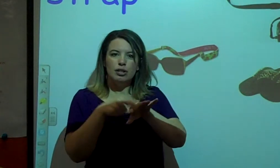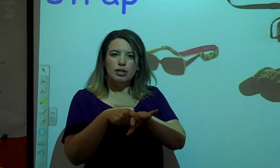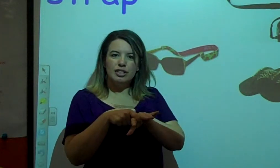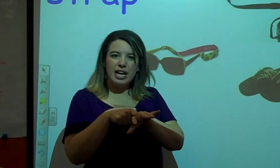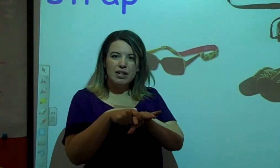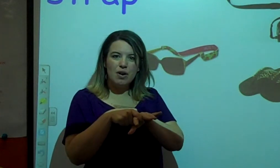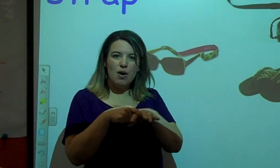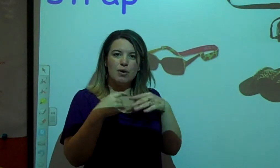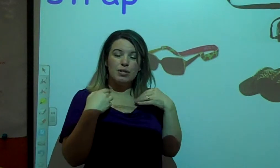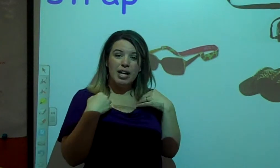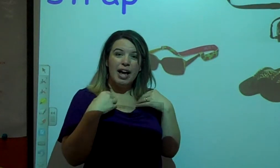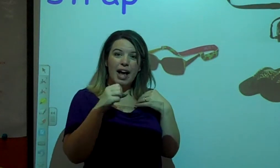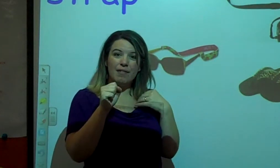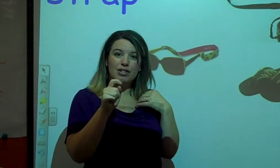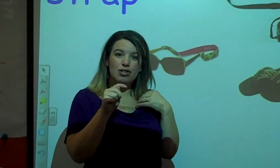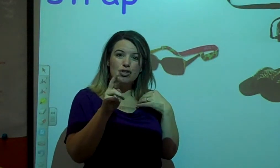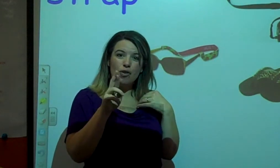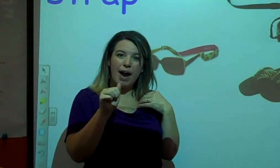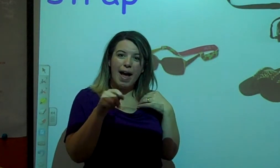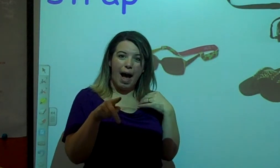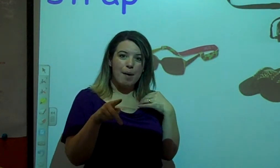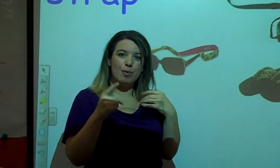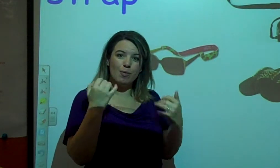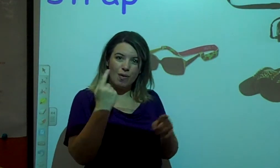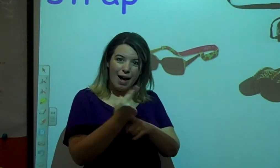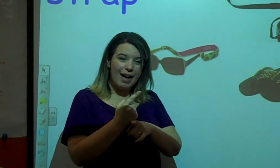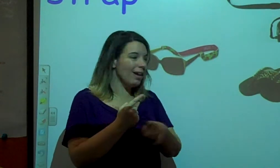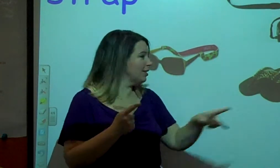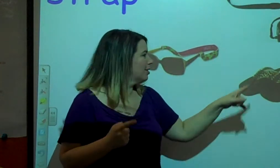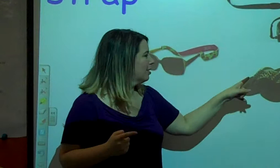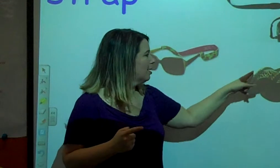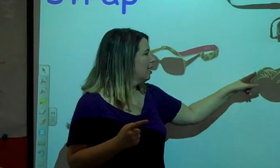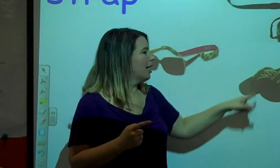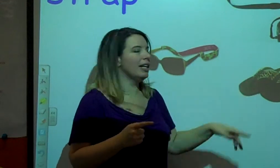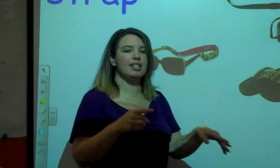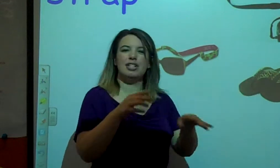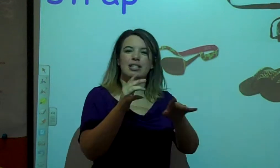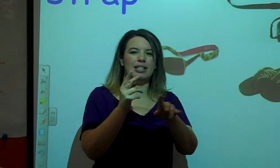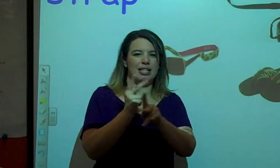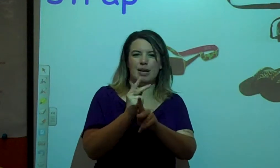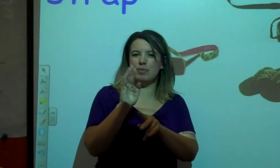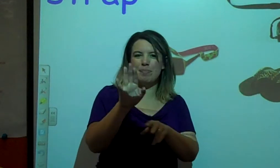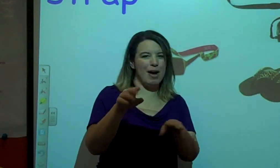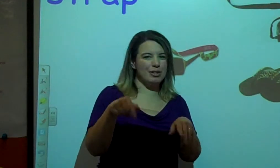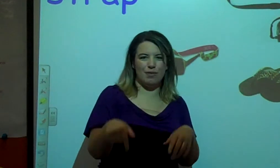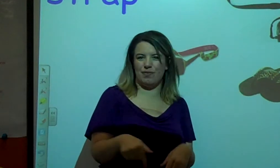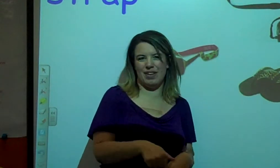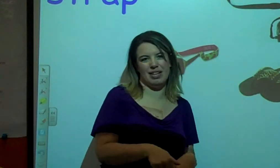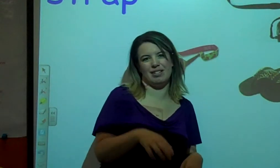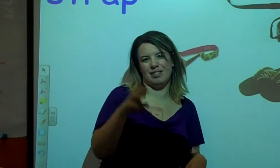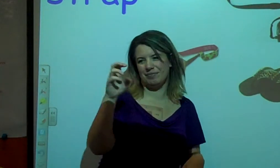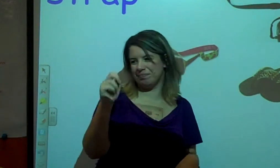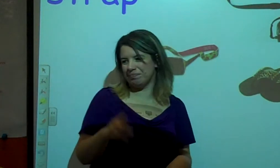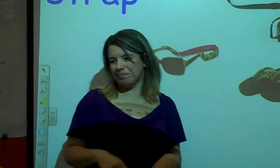Your sandals have a strap, right? And it just keeps them on your feet.